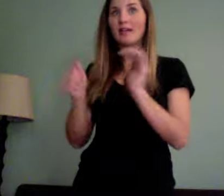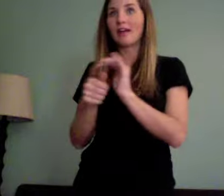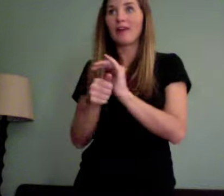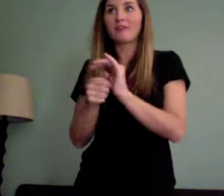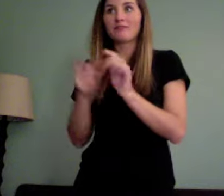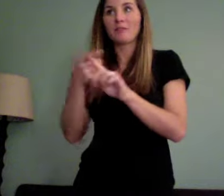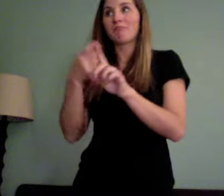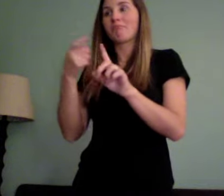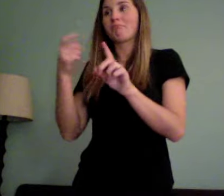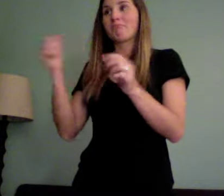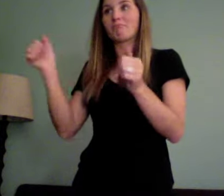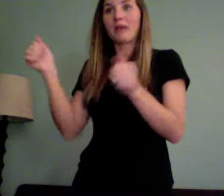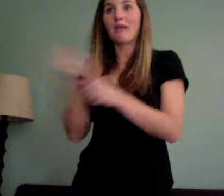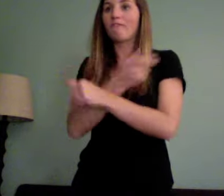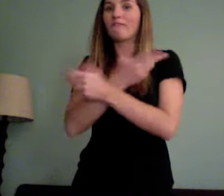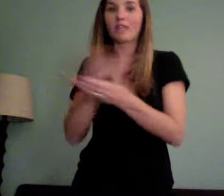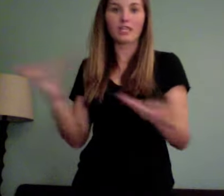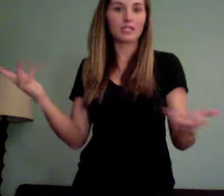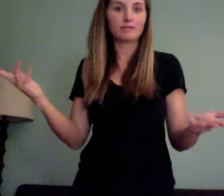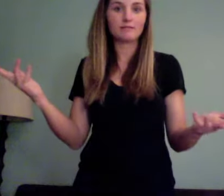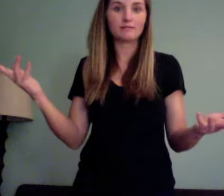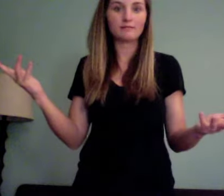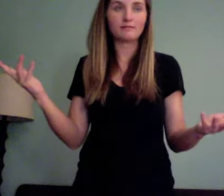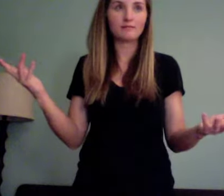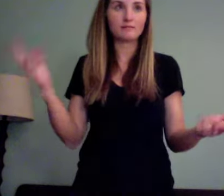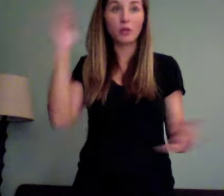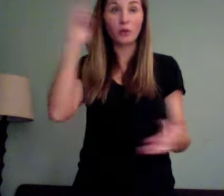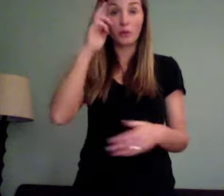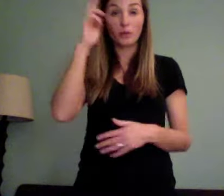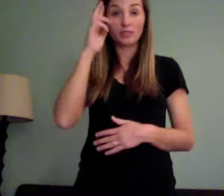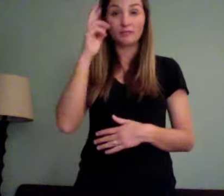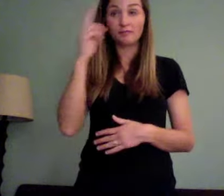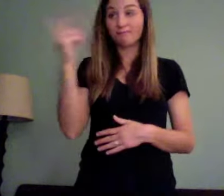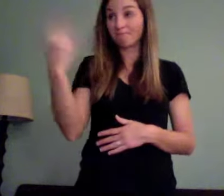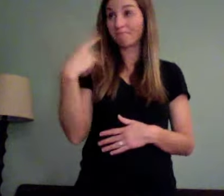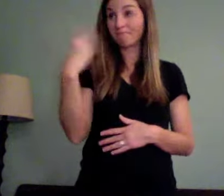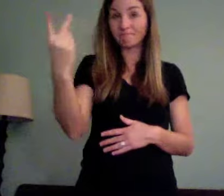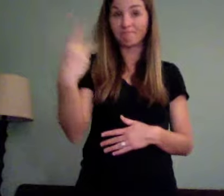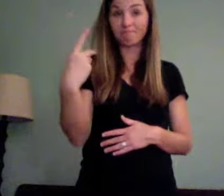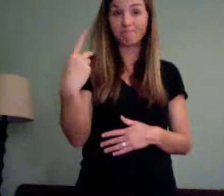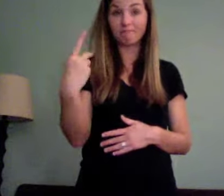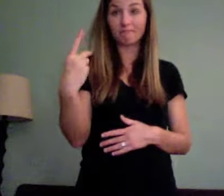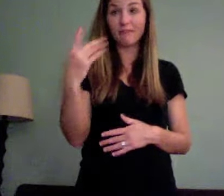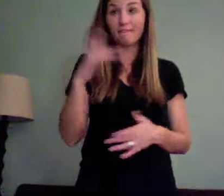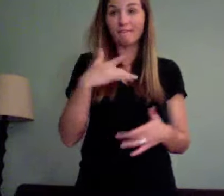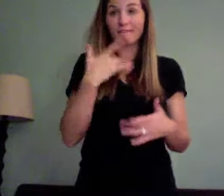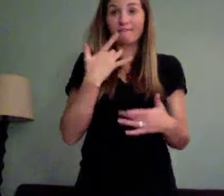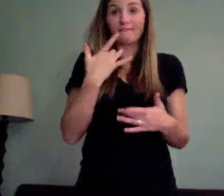The reason you and I feel so guilty with our failure is because we are guilty.